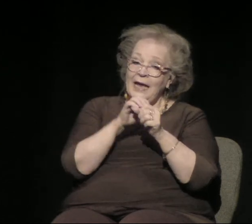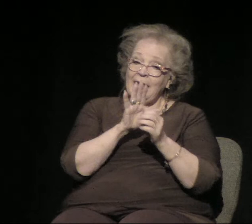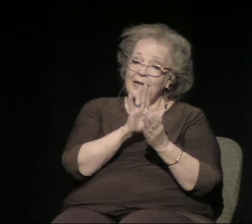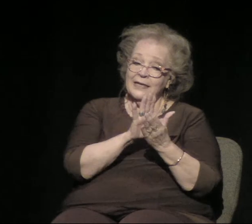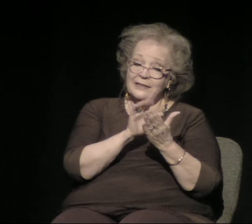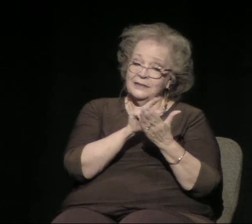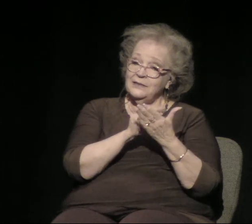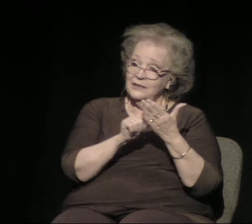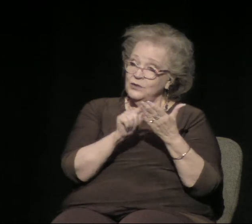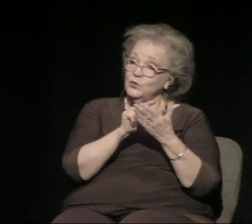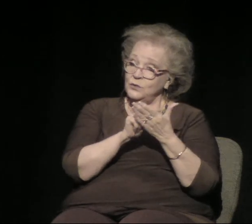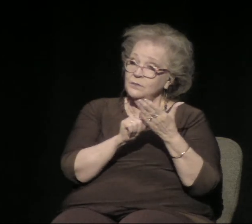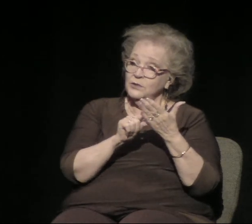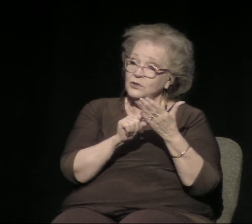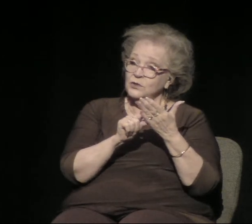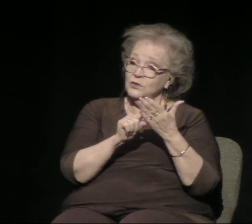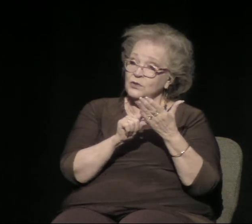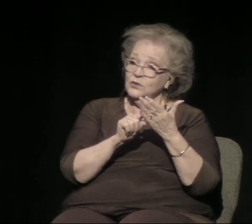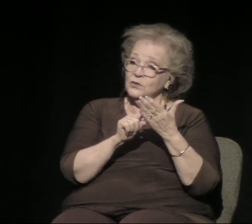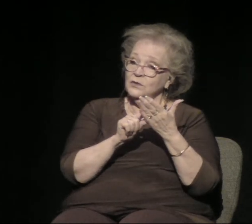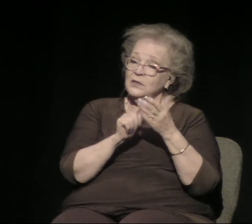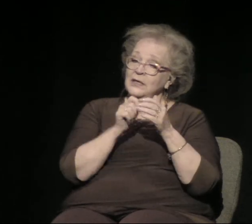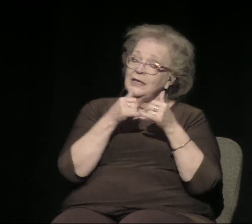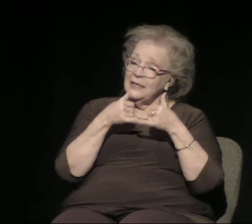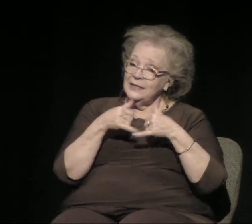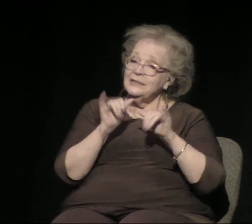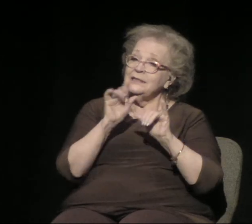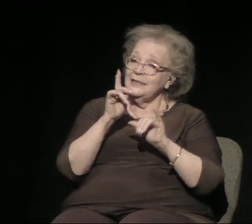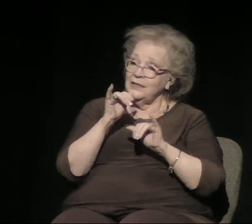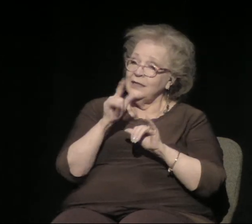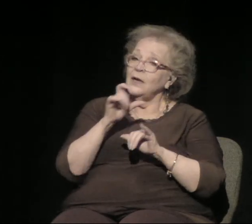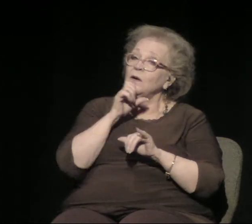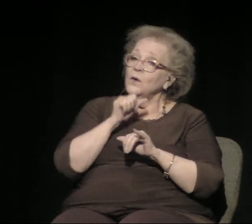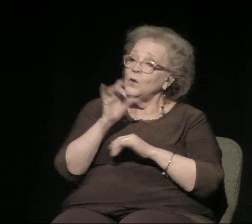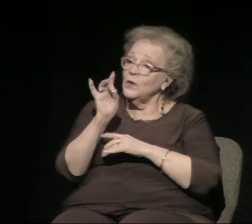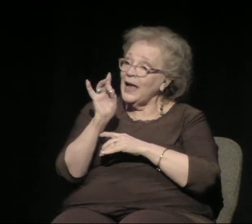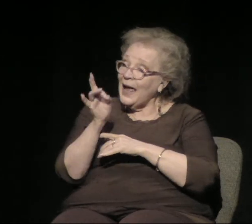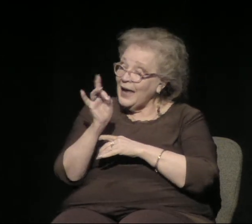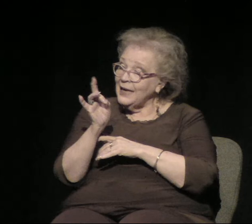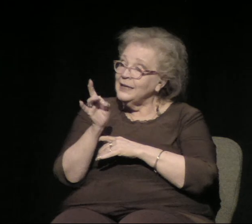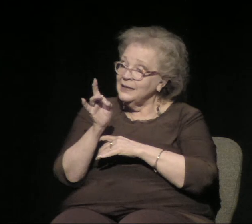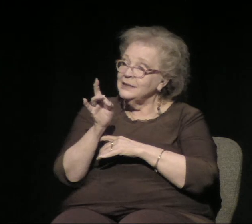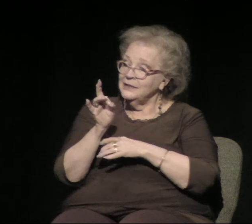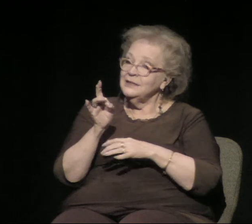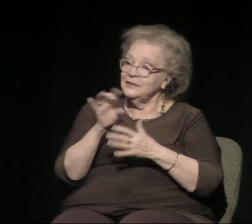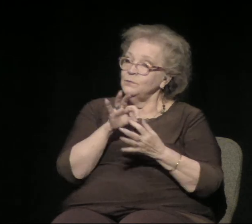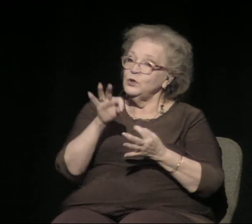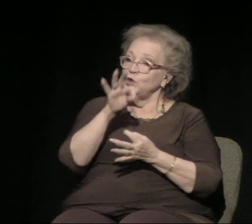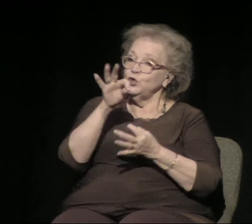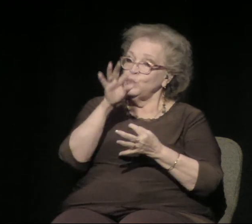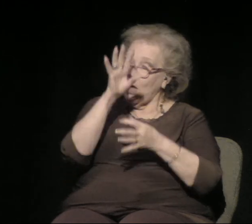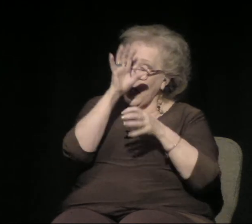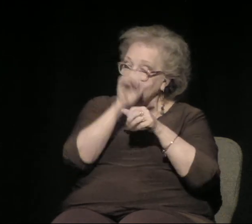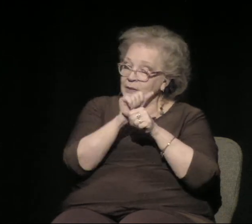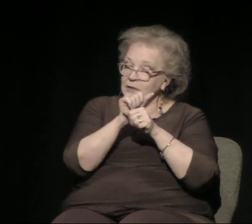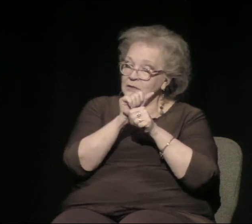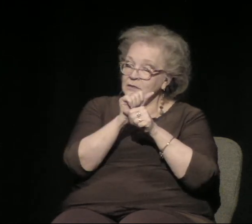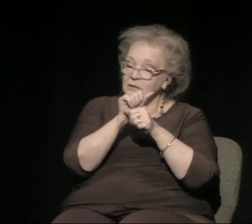passage. He was still pursuing, even in his 80s, some basic spiritual habits.